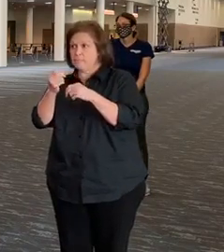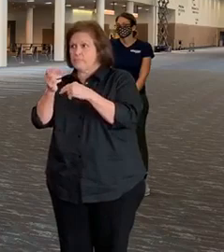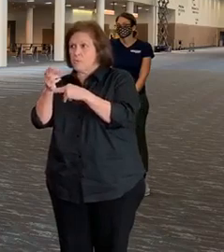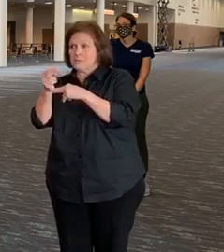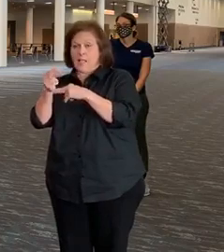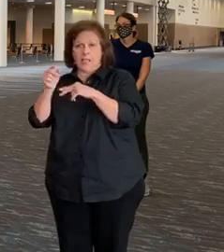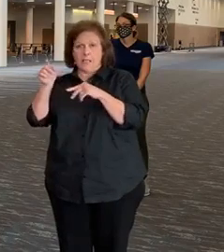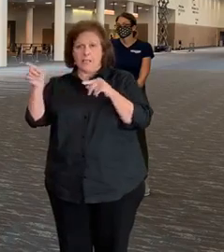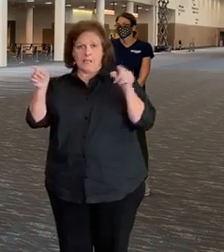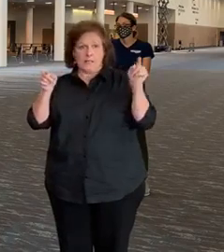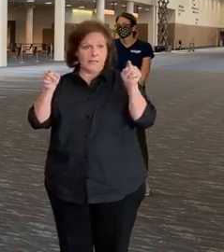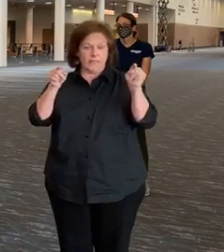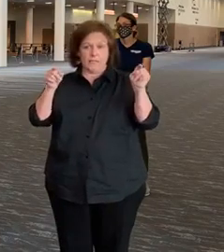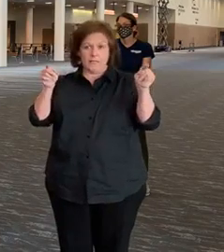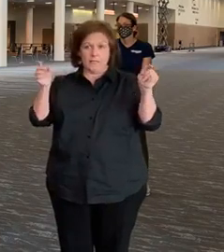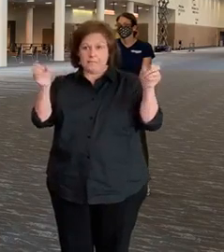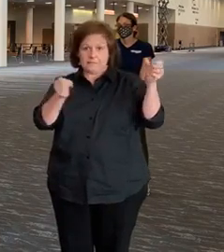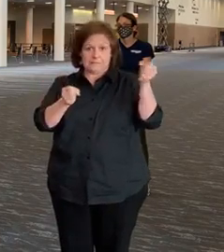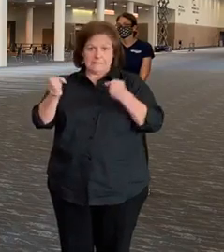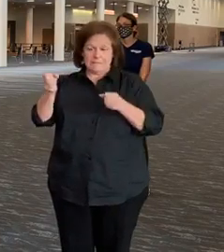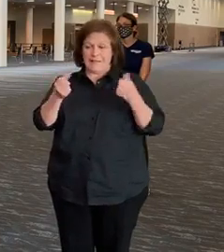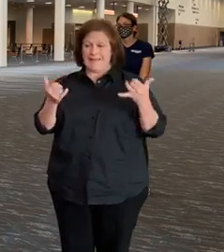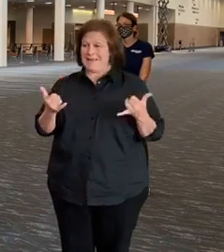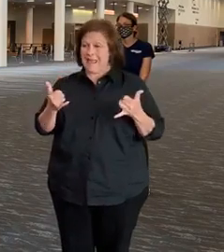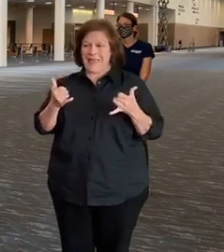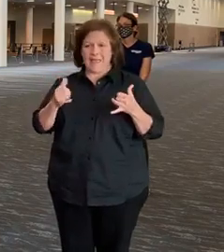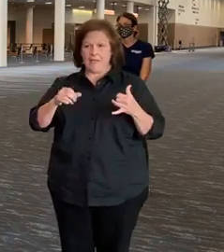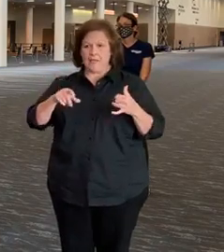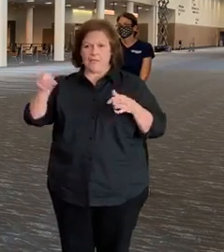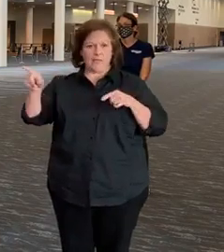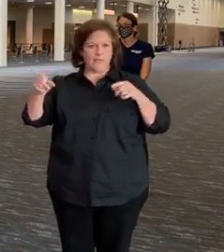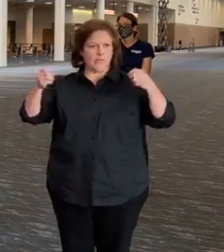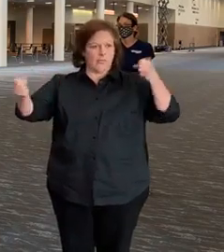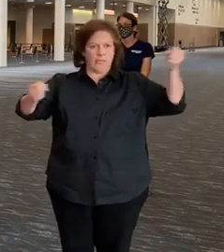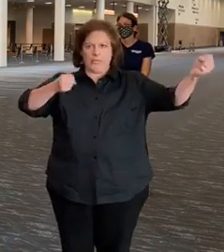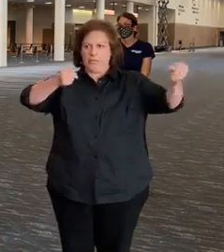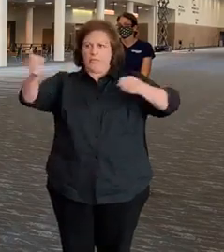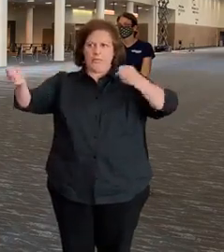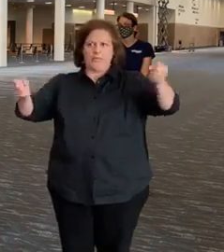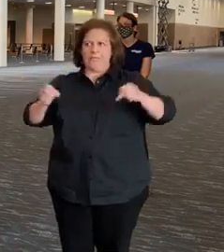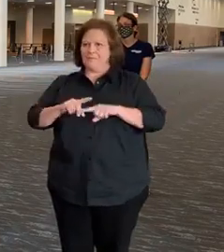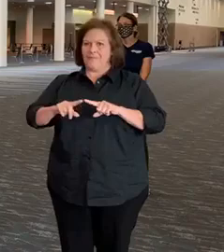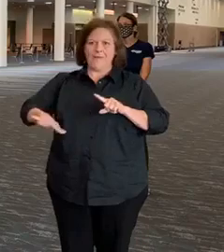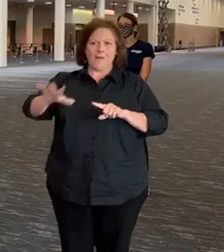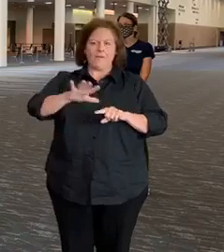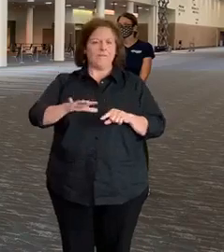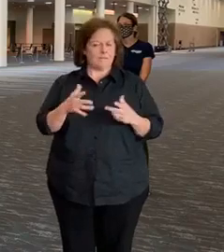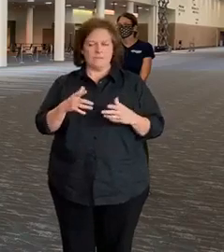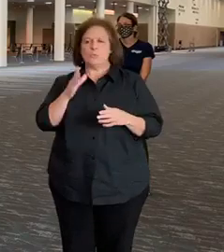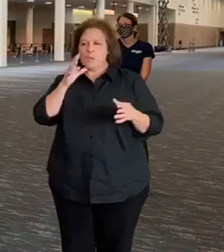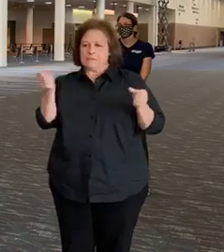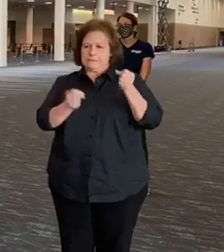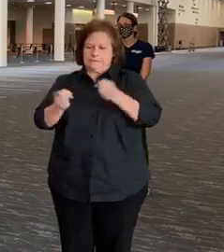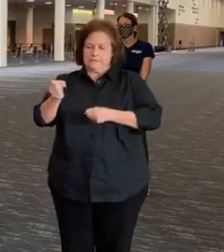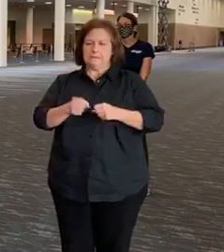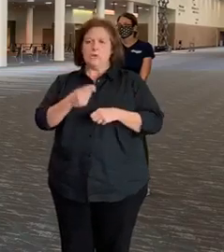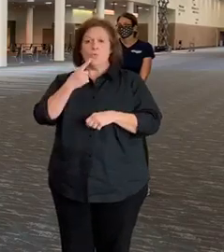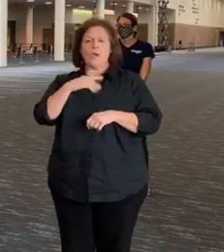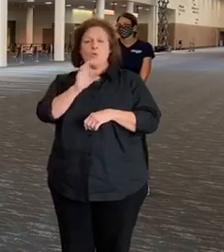available. We have people pretty spread out through many different properties throughout the city. Also, the American Red Cross